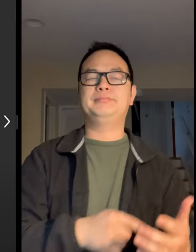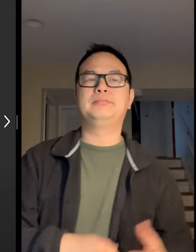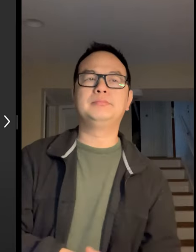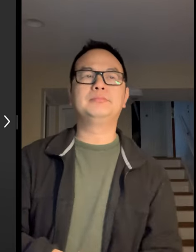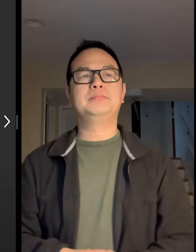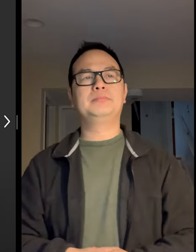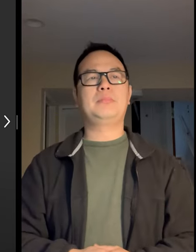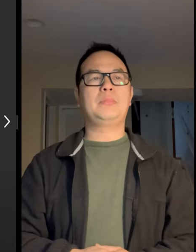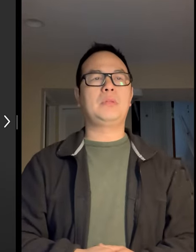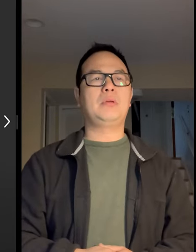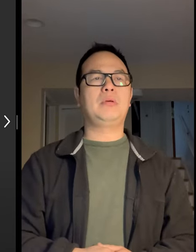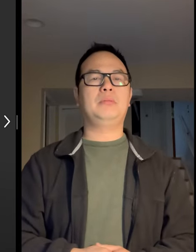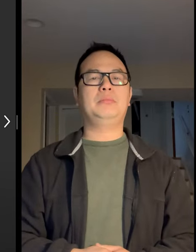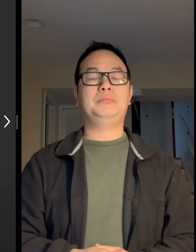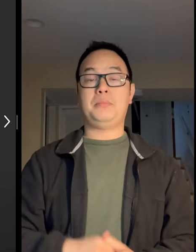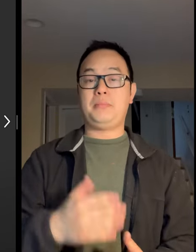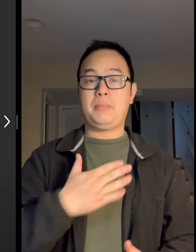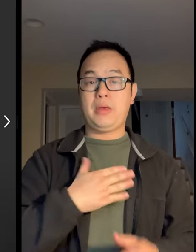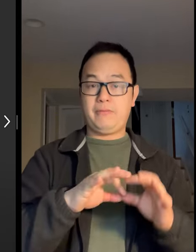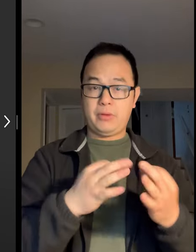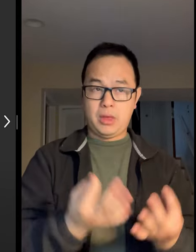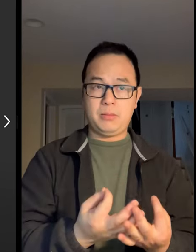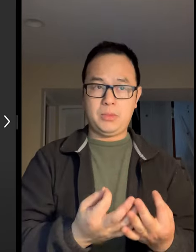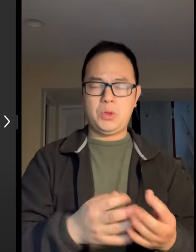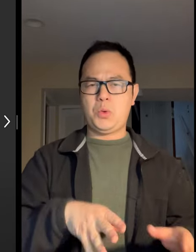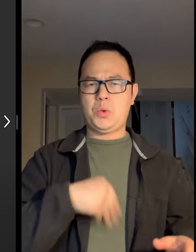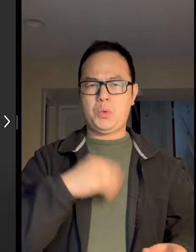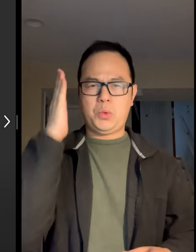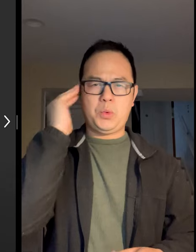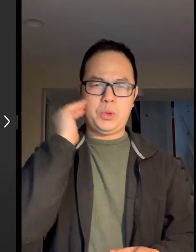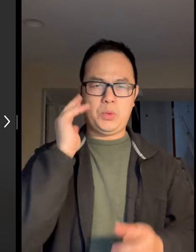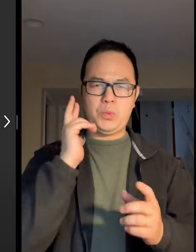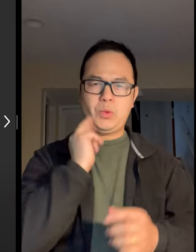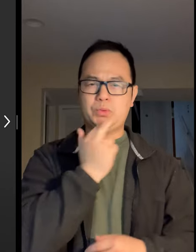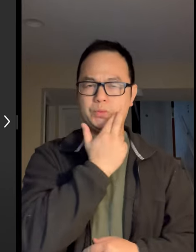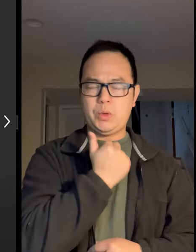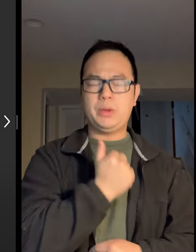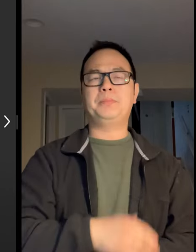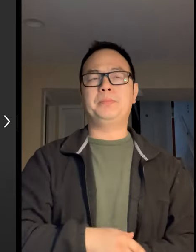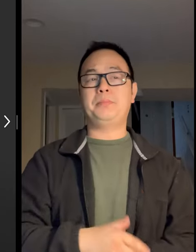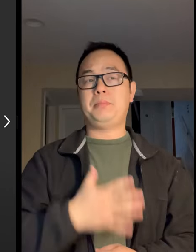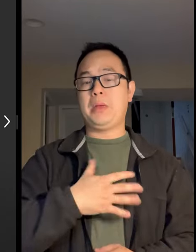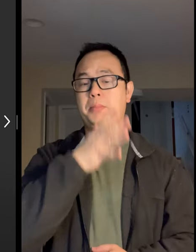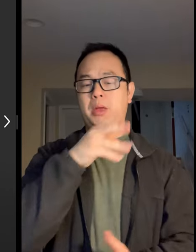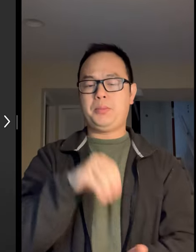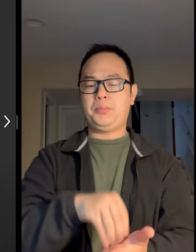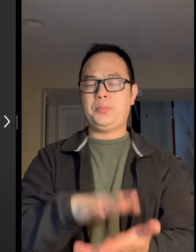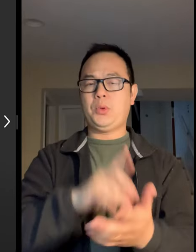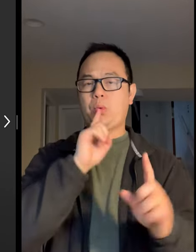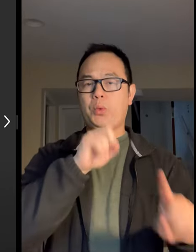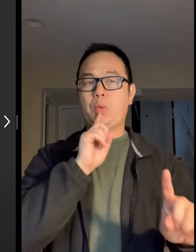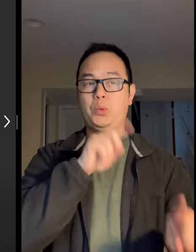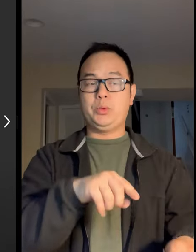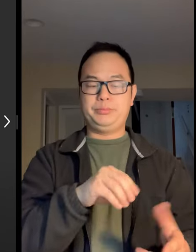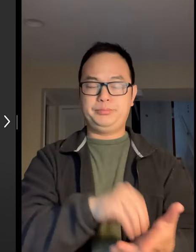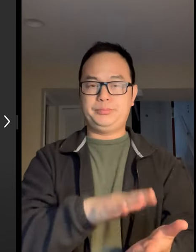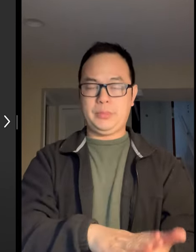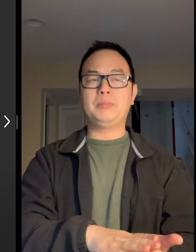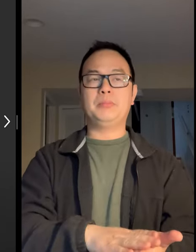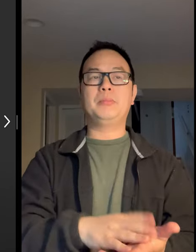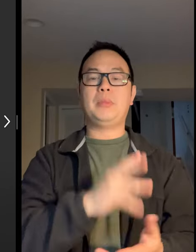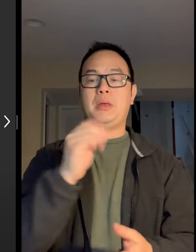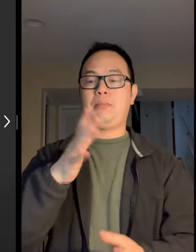My family owns a Korean restaurant. My mom takes orders while my dad cooks and my grandma watches over my